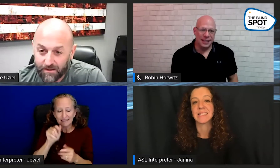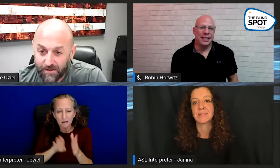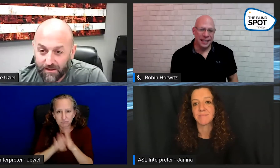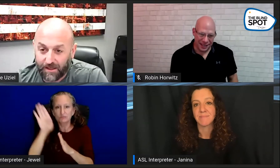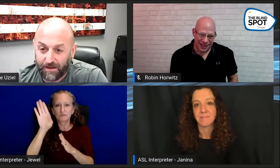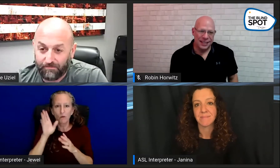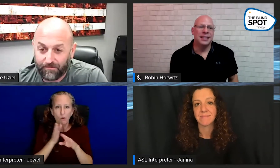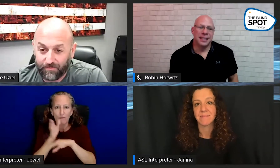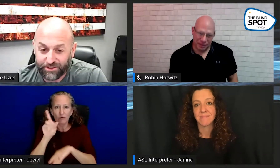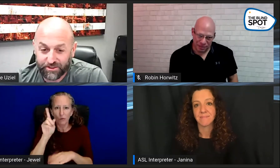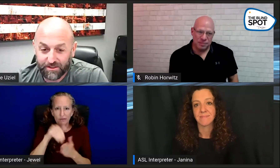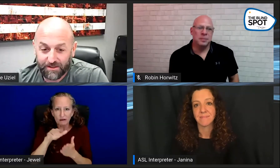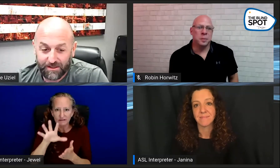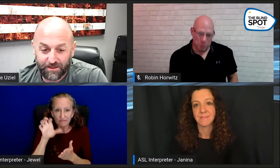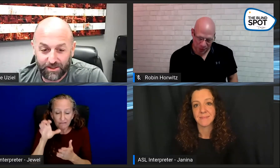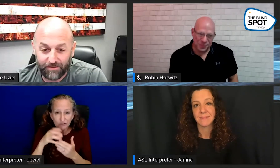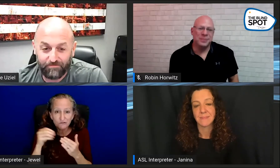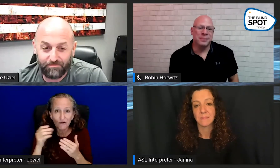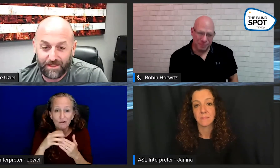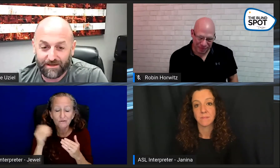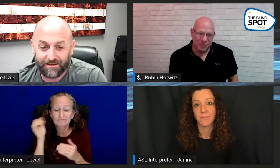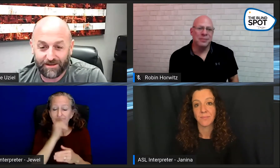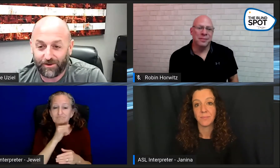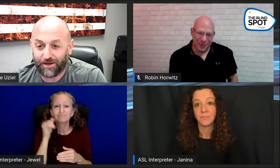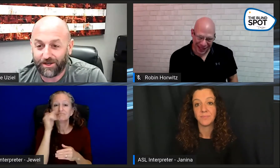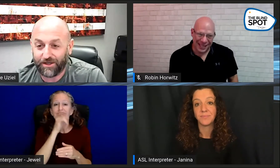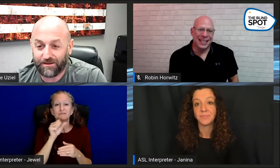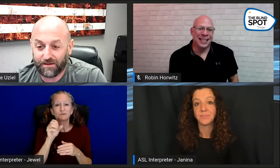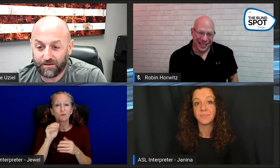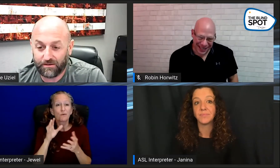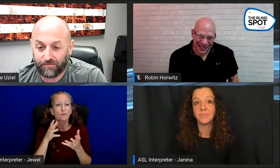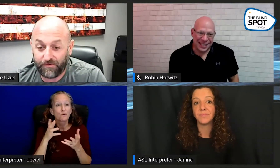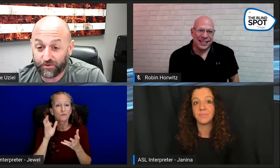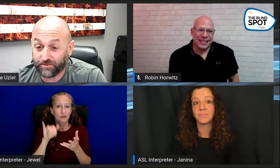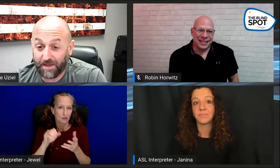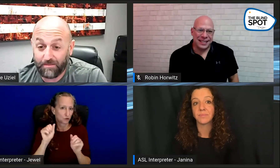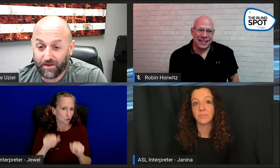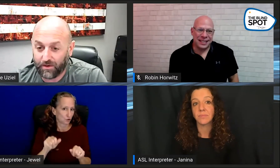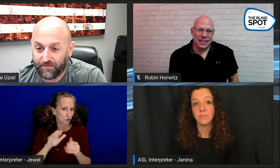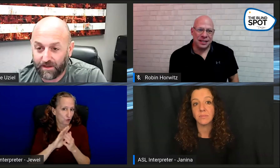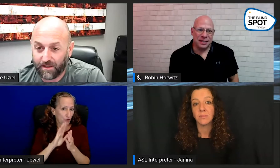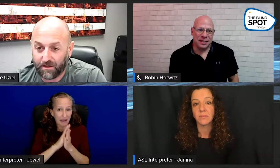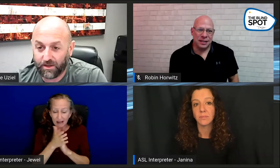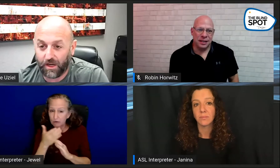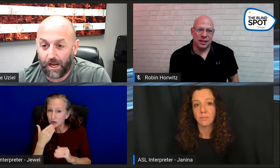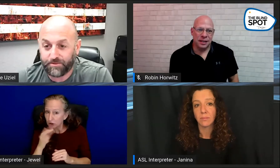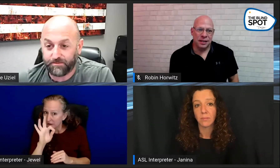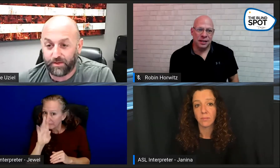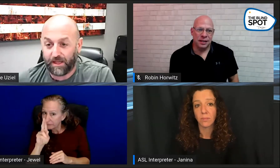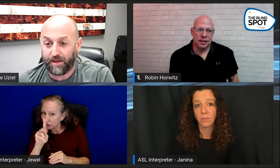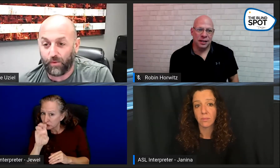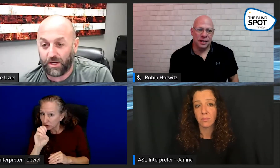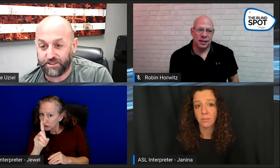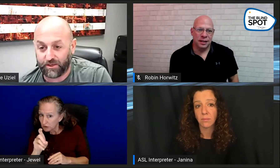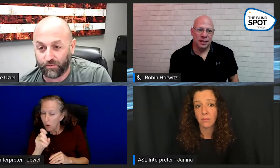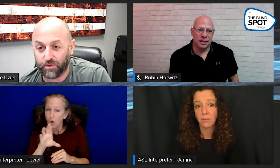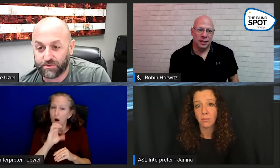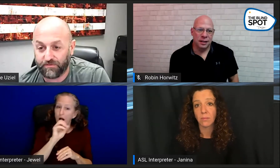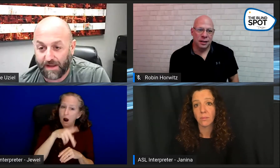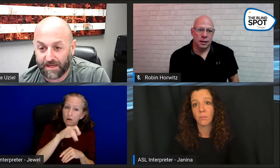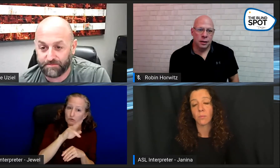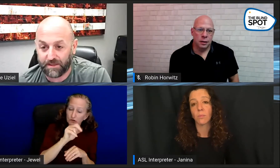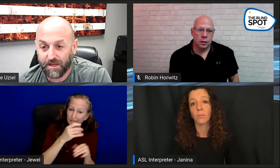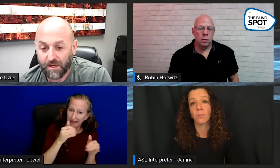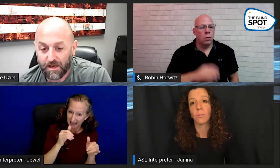now. Which could have been, a good future maybe, or even a good option play watching it grow